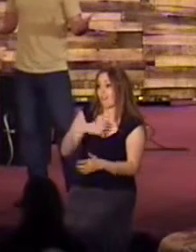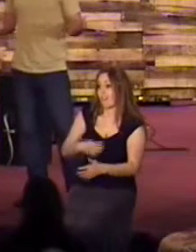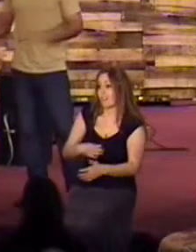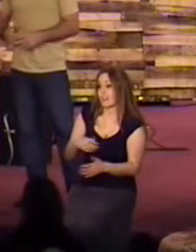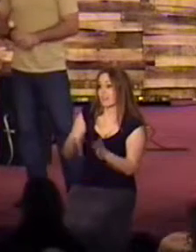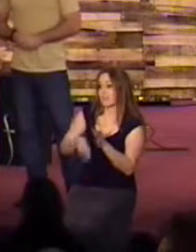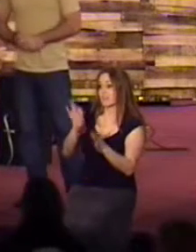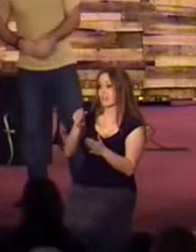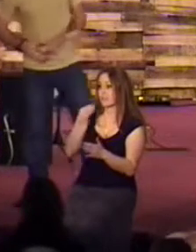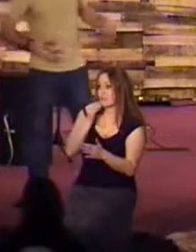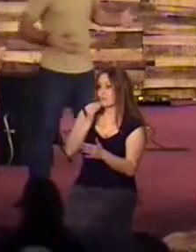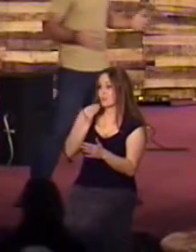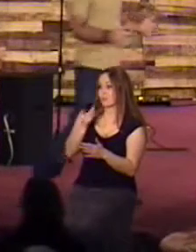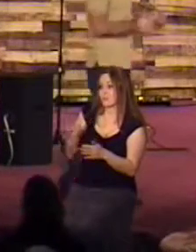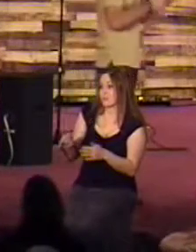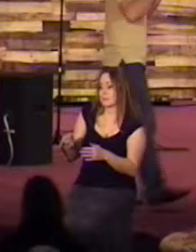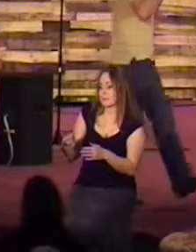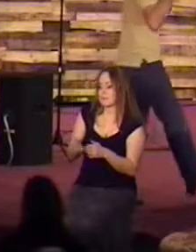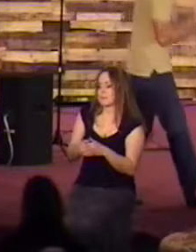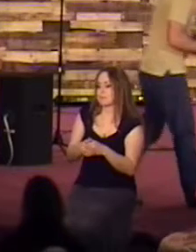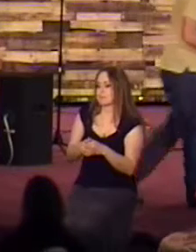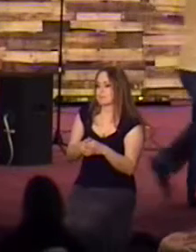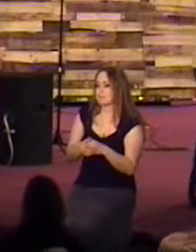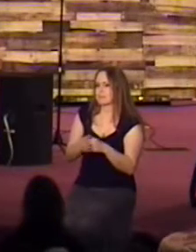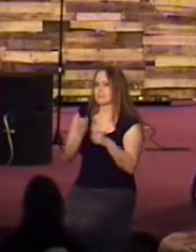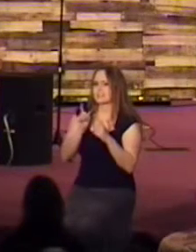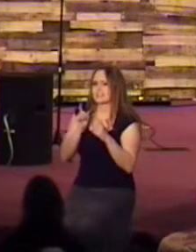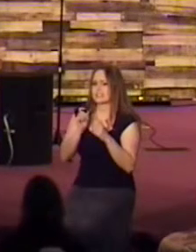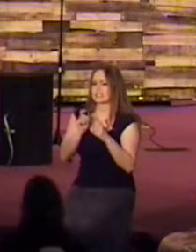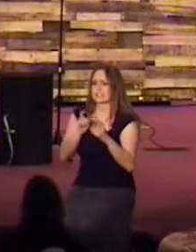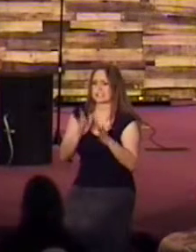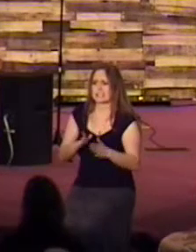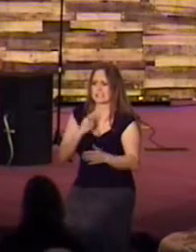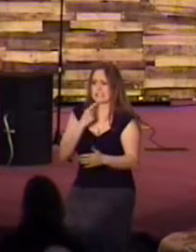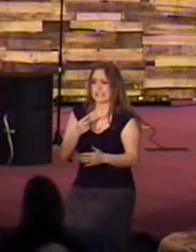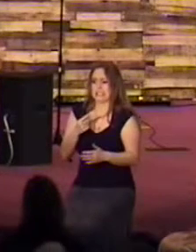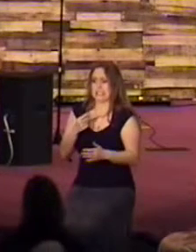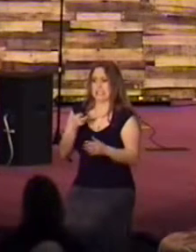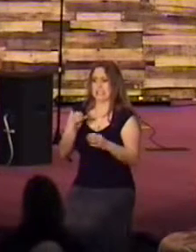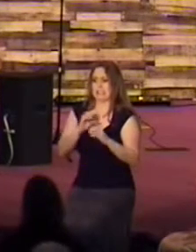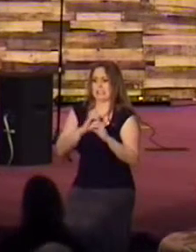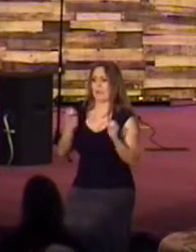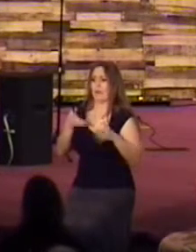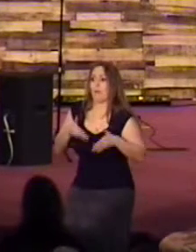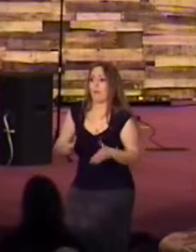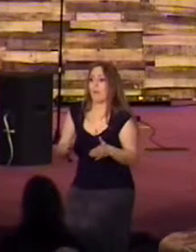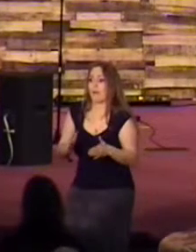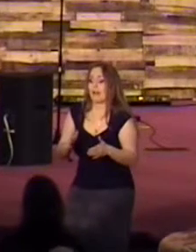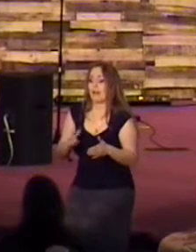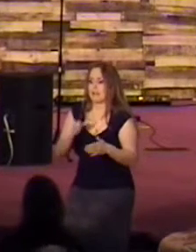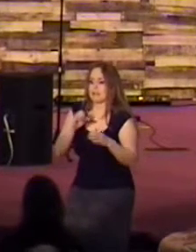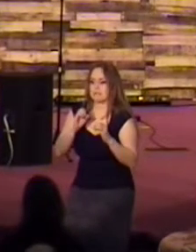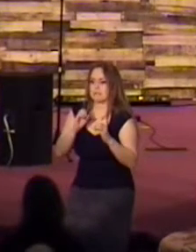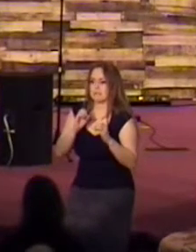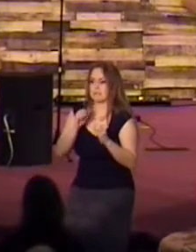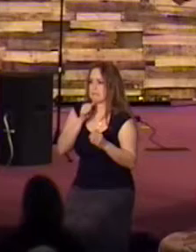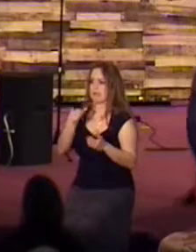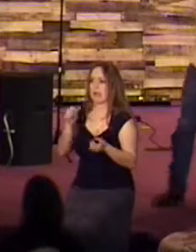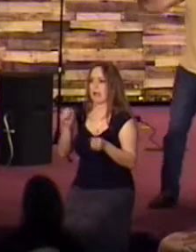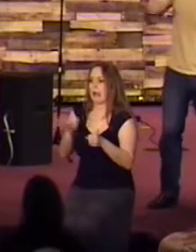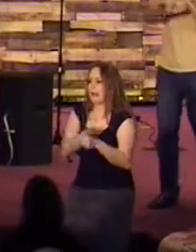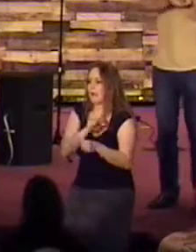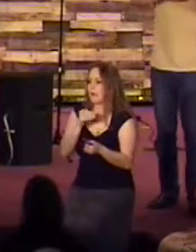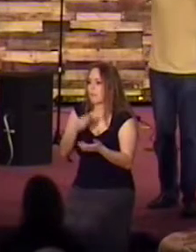eat." And the disciples are like, "There's no way. We won't have enough money to buy enough food for all these people. Why don't you just